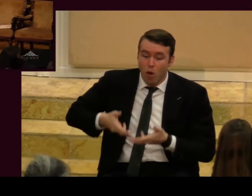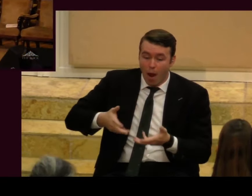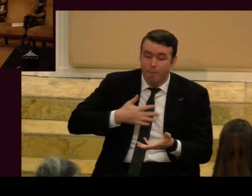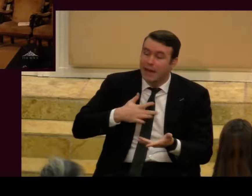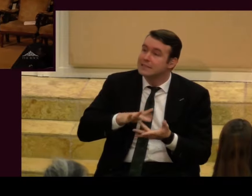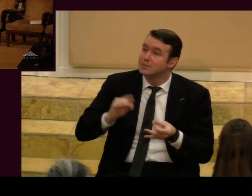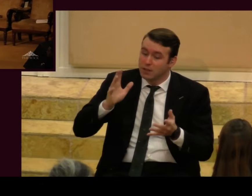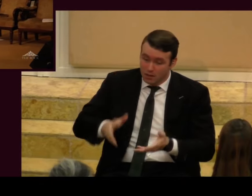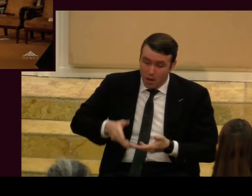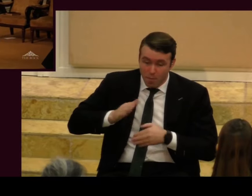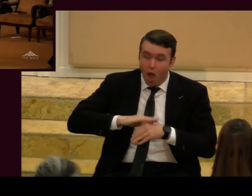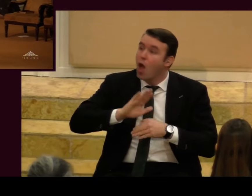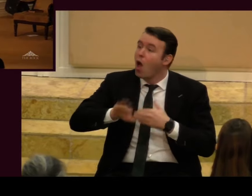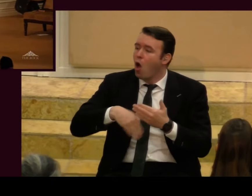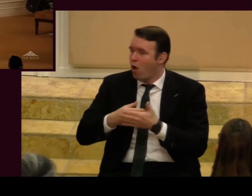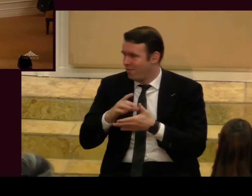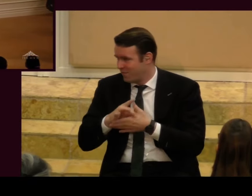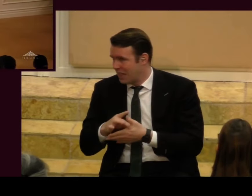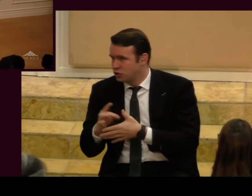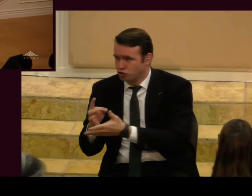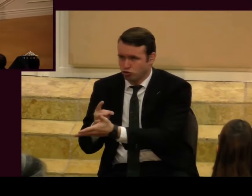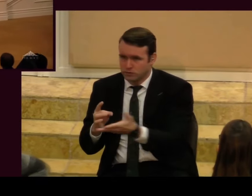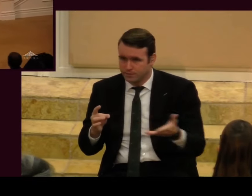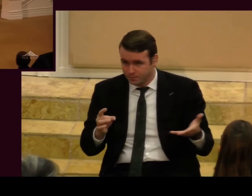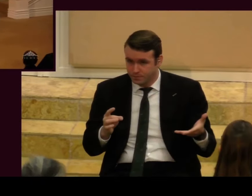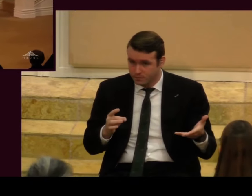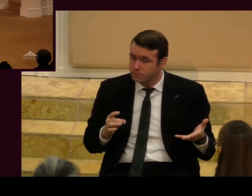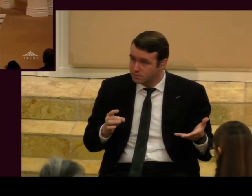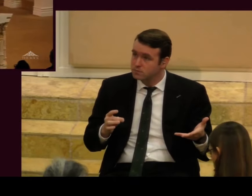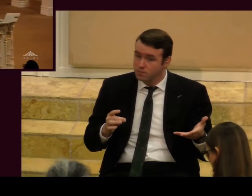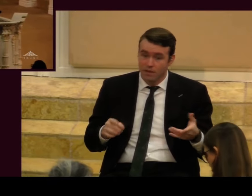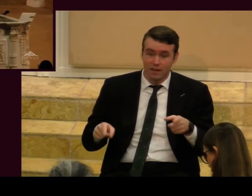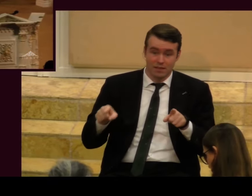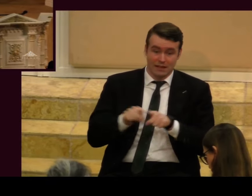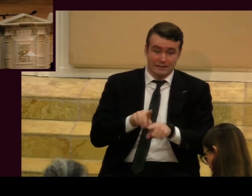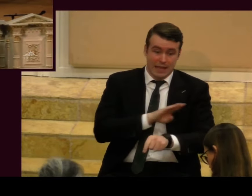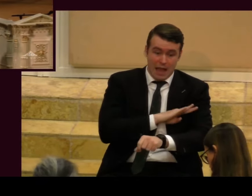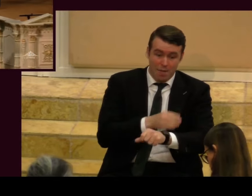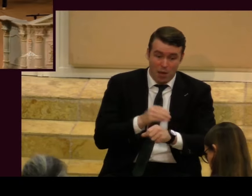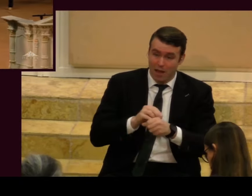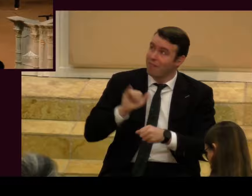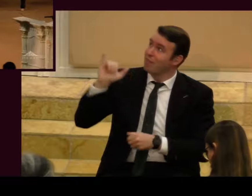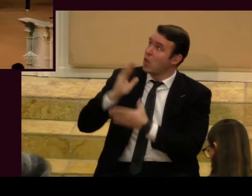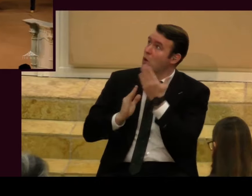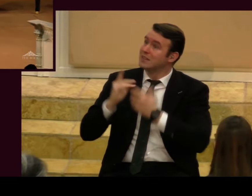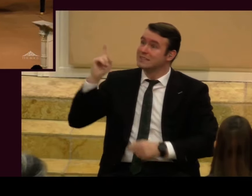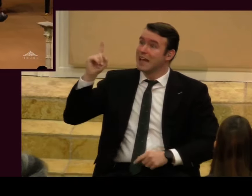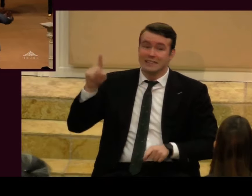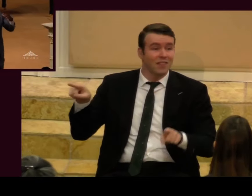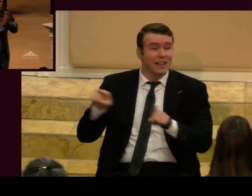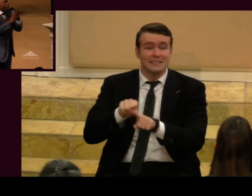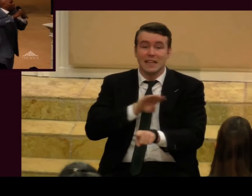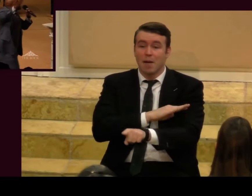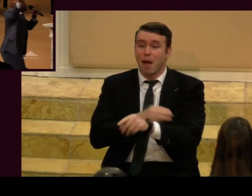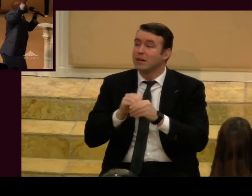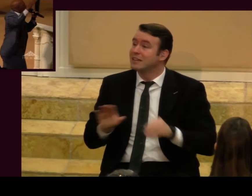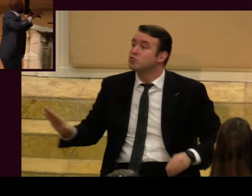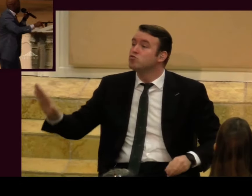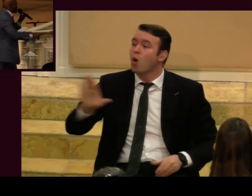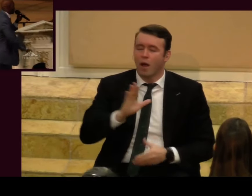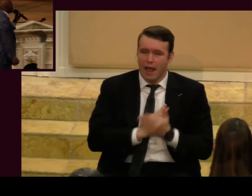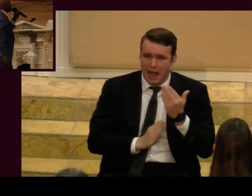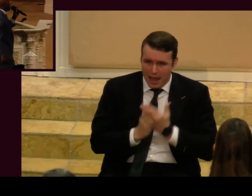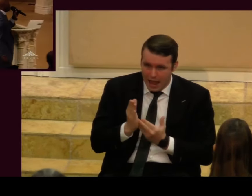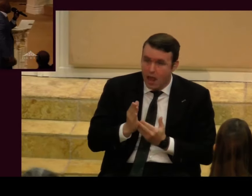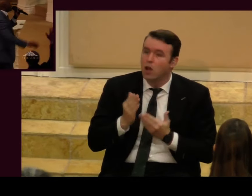will pour out of my spirit upon all flesh. Amen. The same power that's in those hands is the same power that's in